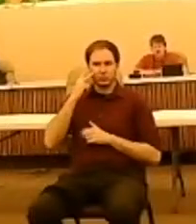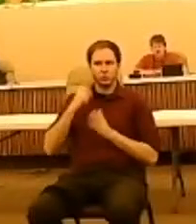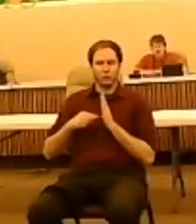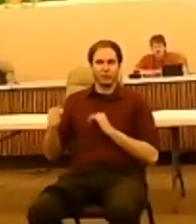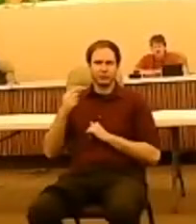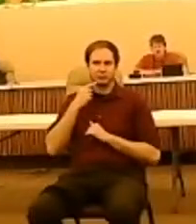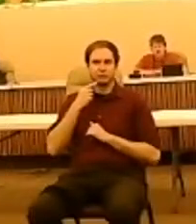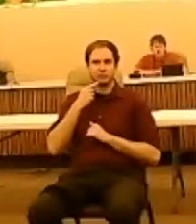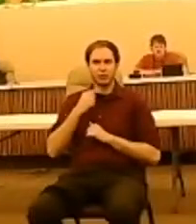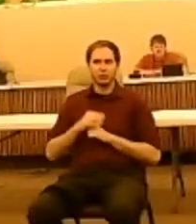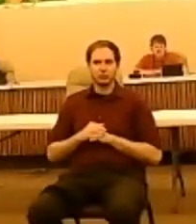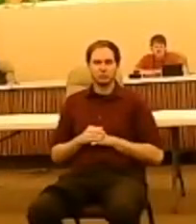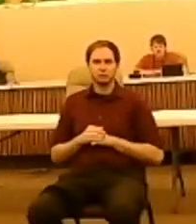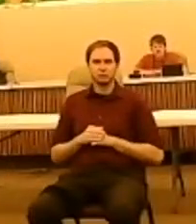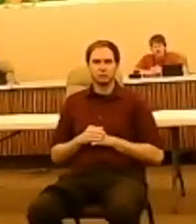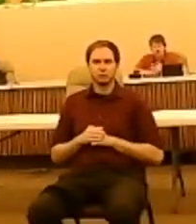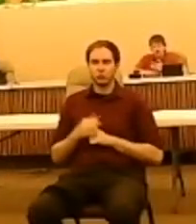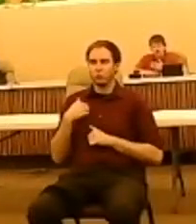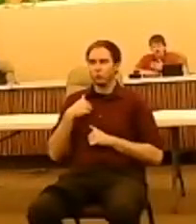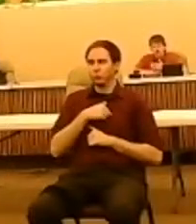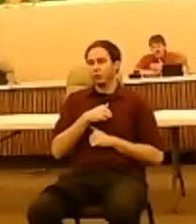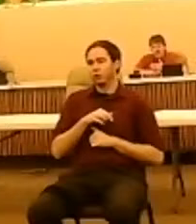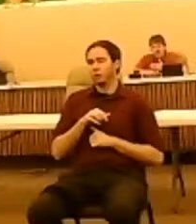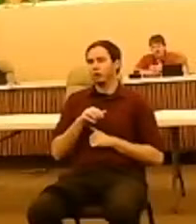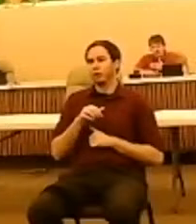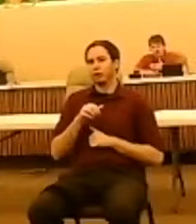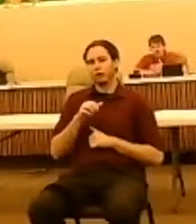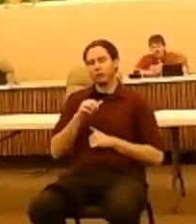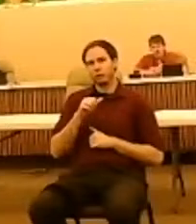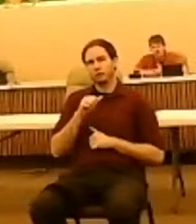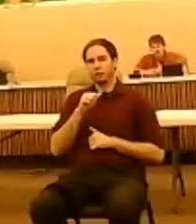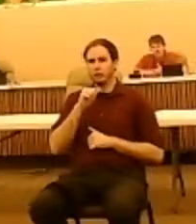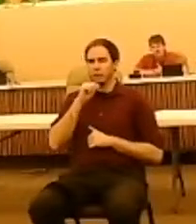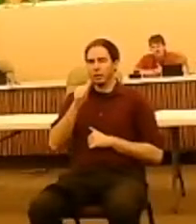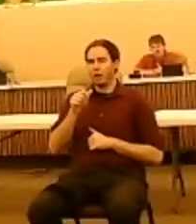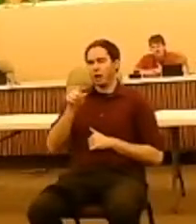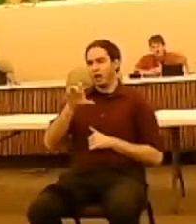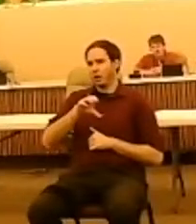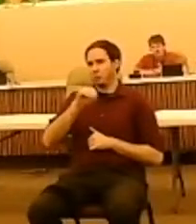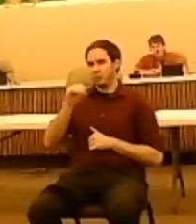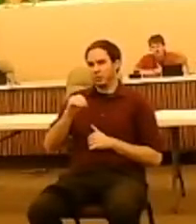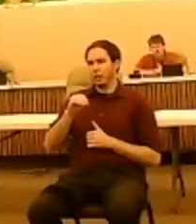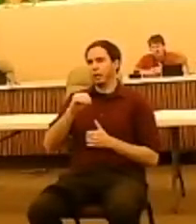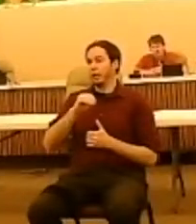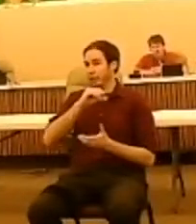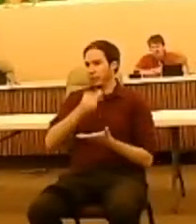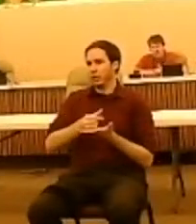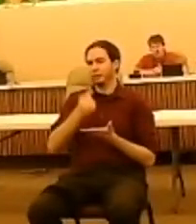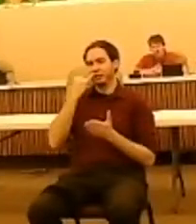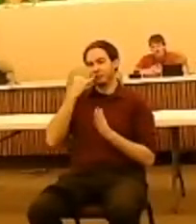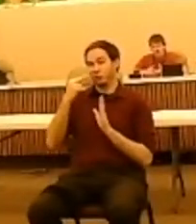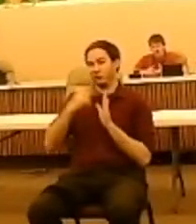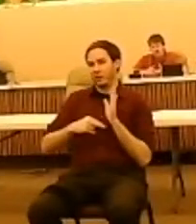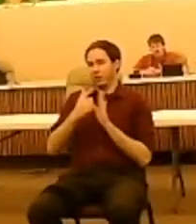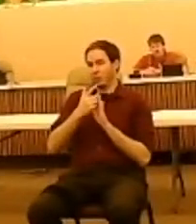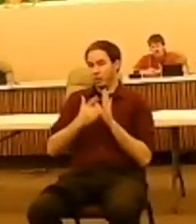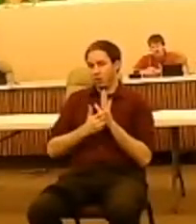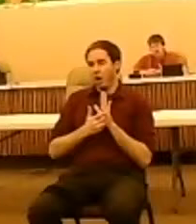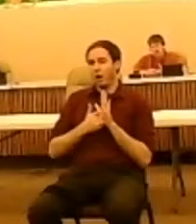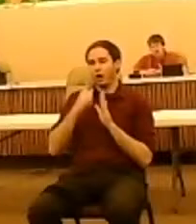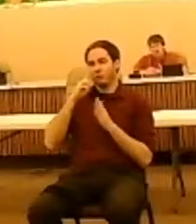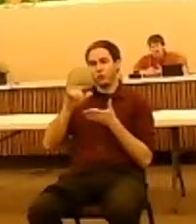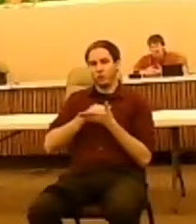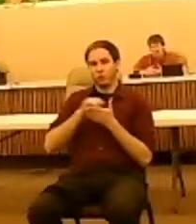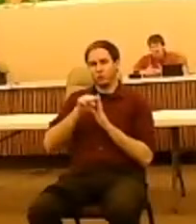say. We're also, it's not necessarily 100% closed because if you actually read the law in New